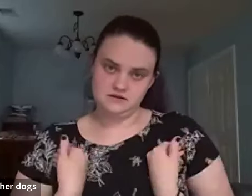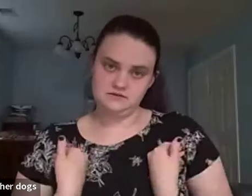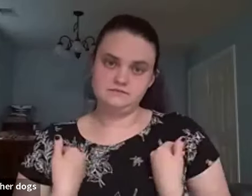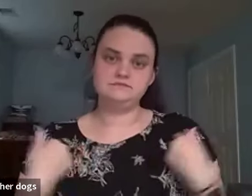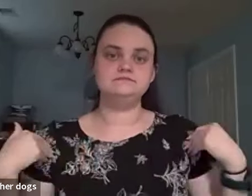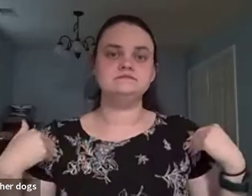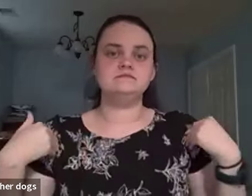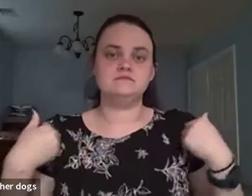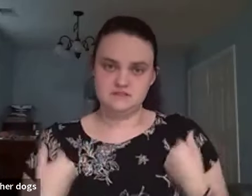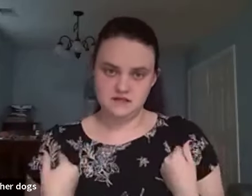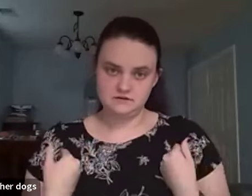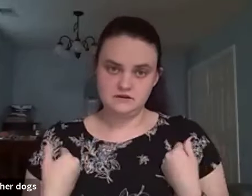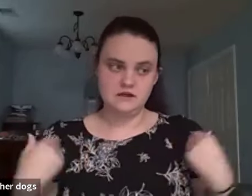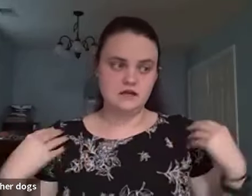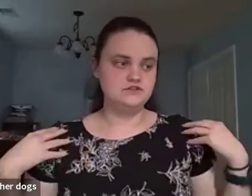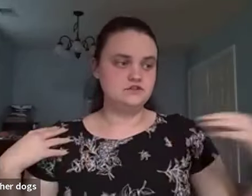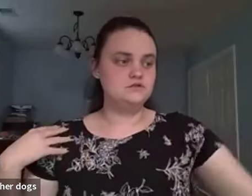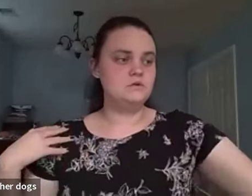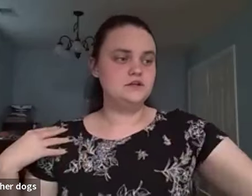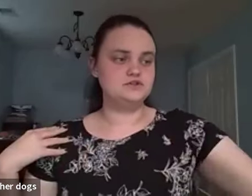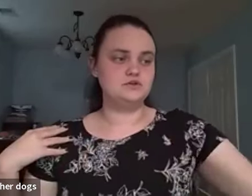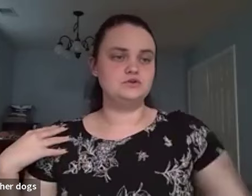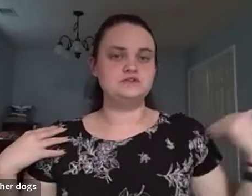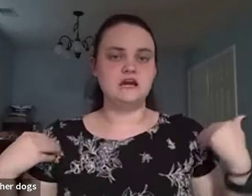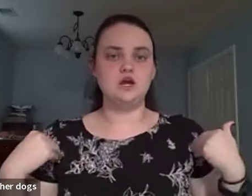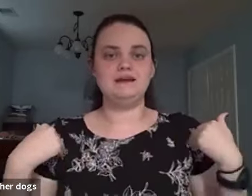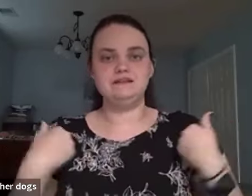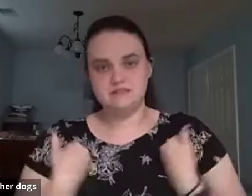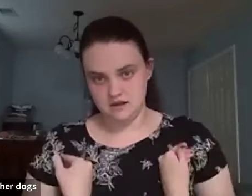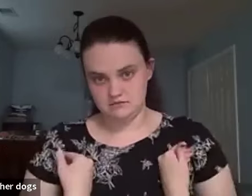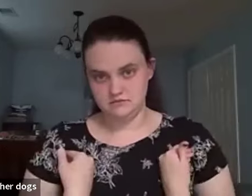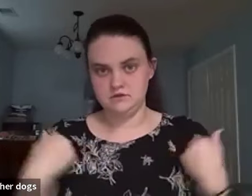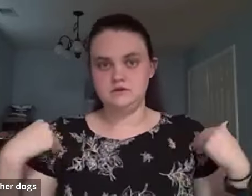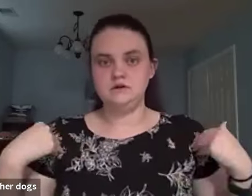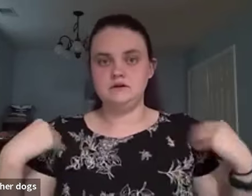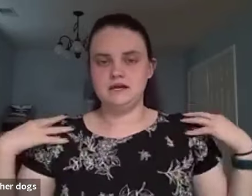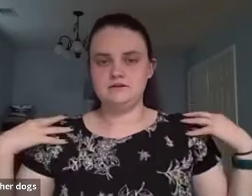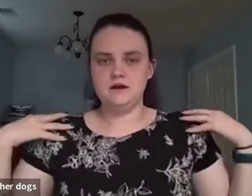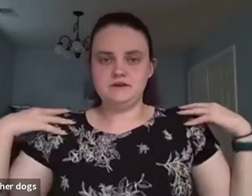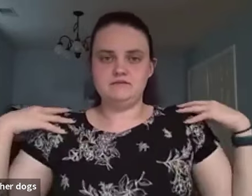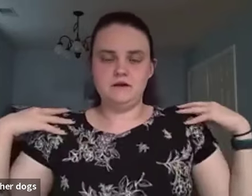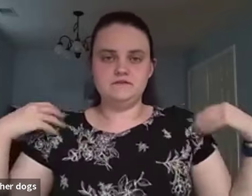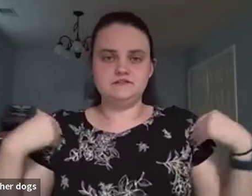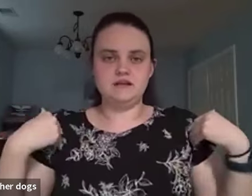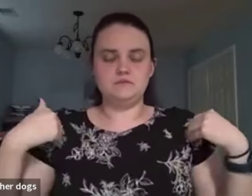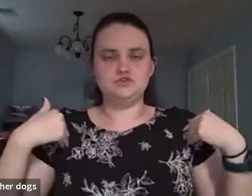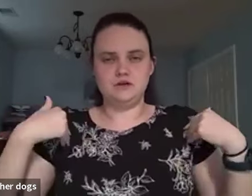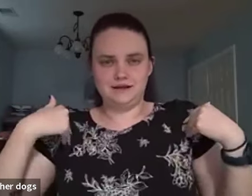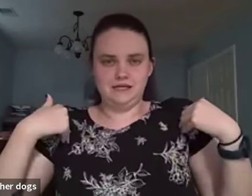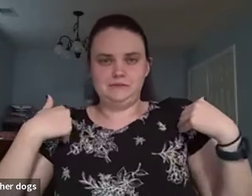tired, tired. And you do want your shoulders kind of going down. Mine are not being very obvious right now. I'm trying to kind of keep